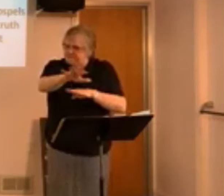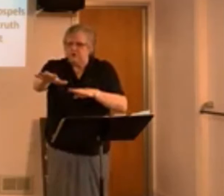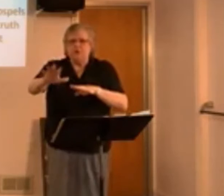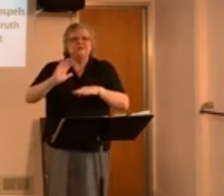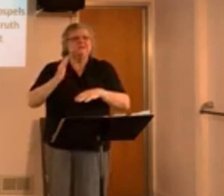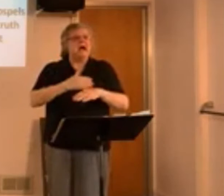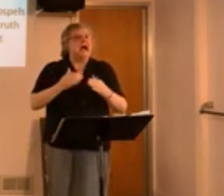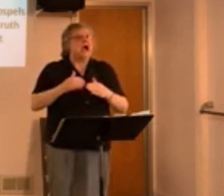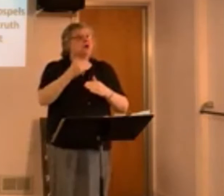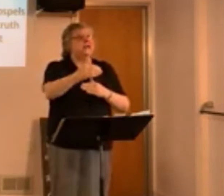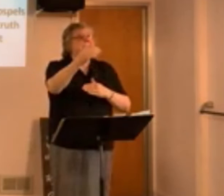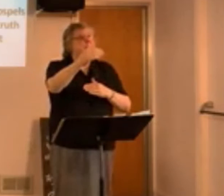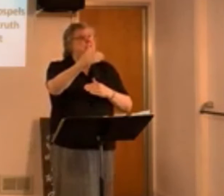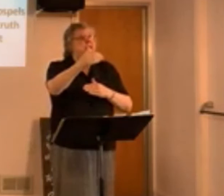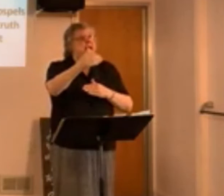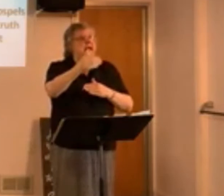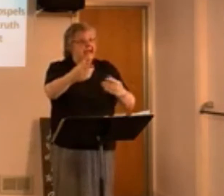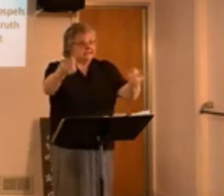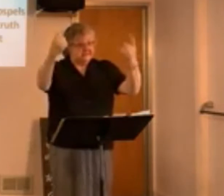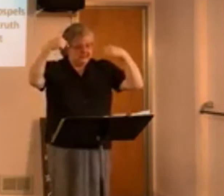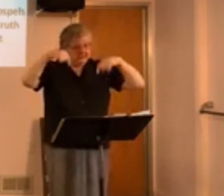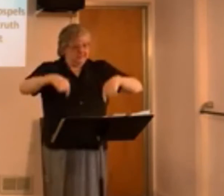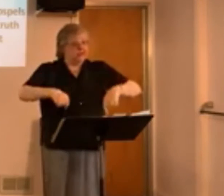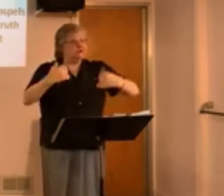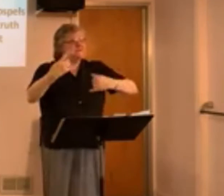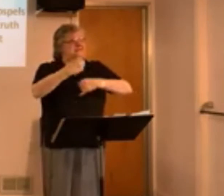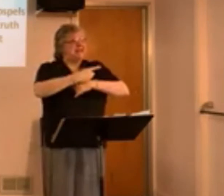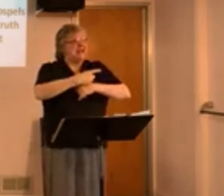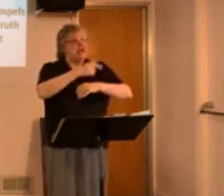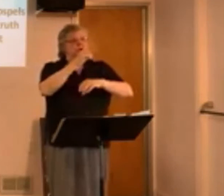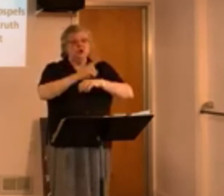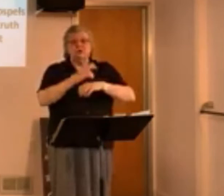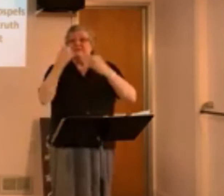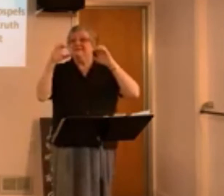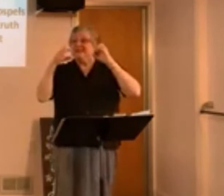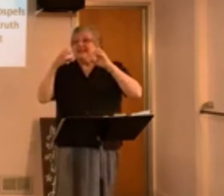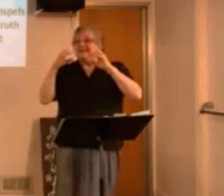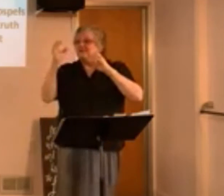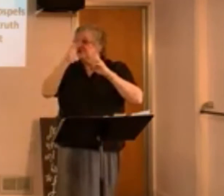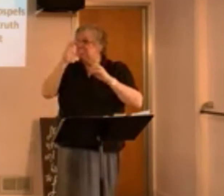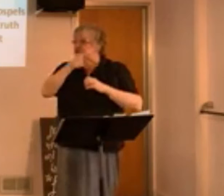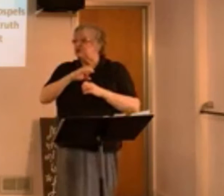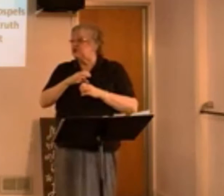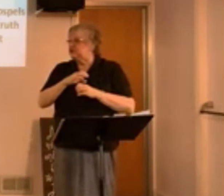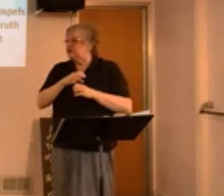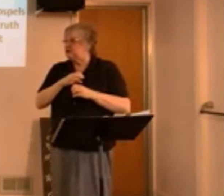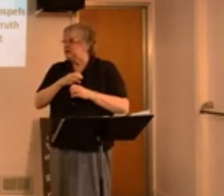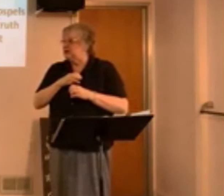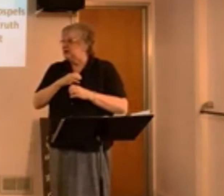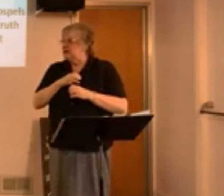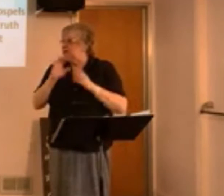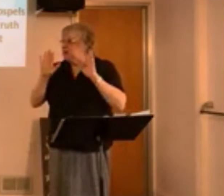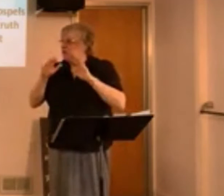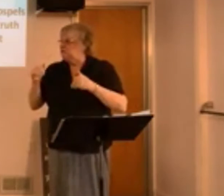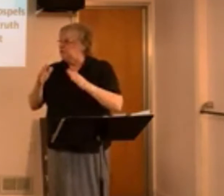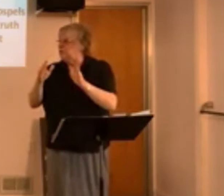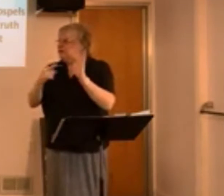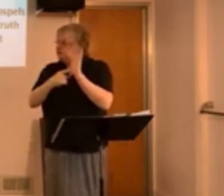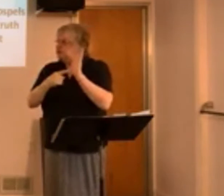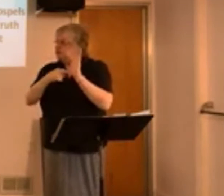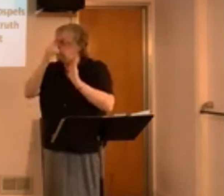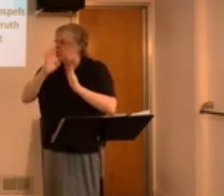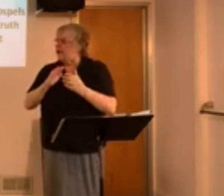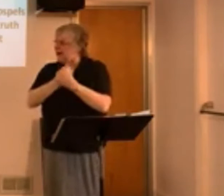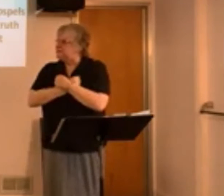who have come out using these eggs and all the other goodies we're going to give away. It would be a wonderful way to show